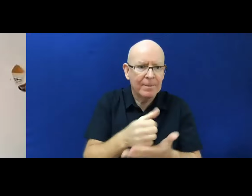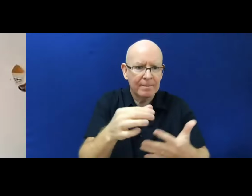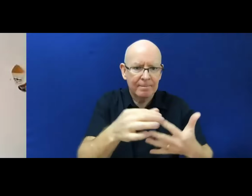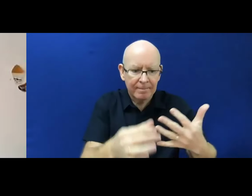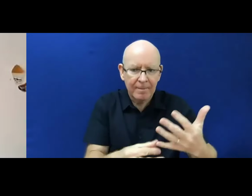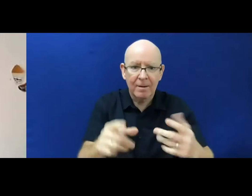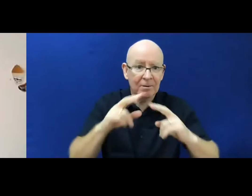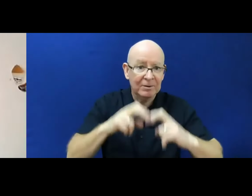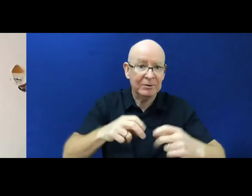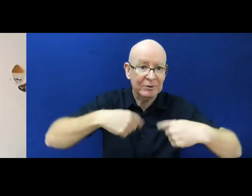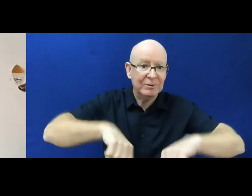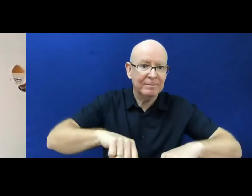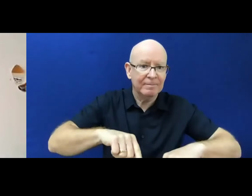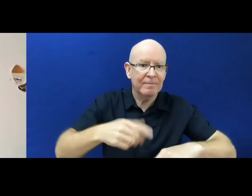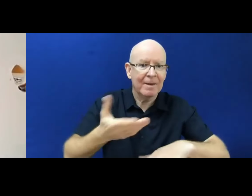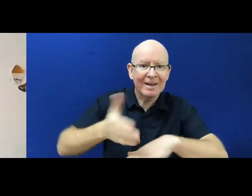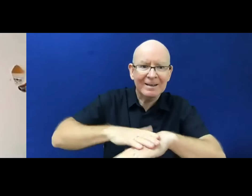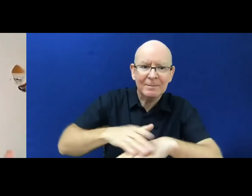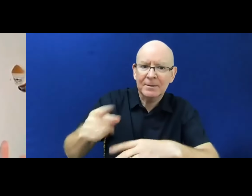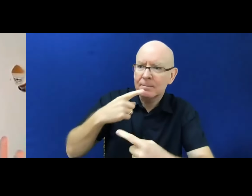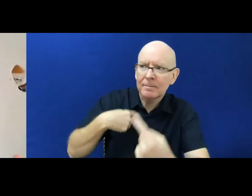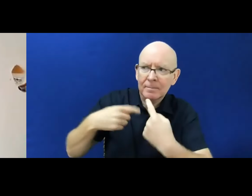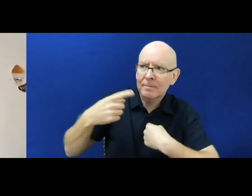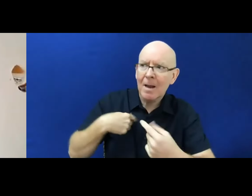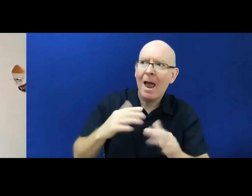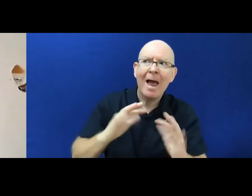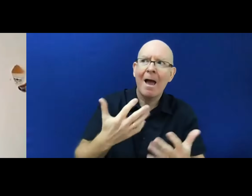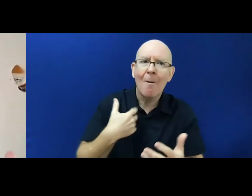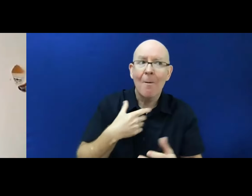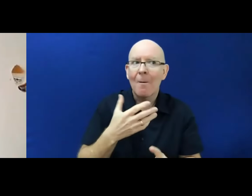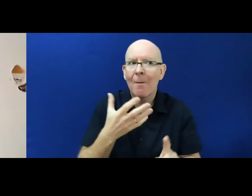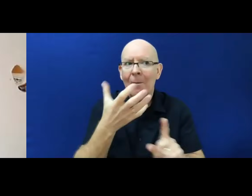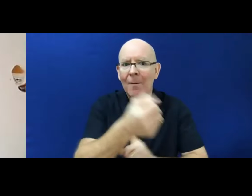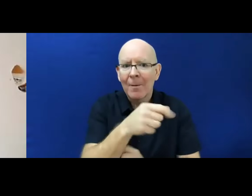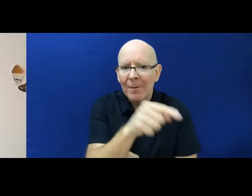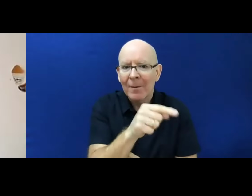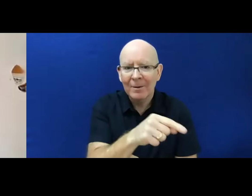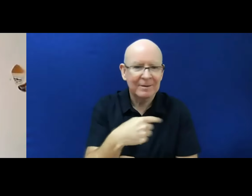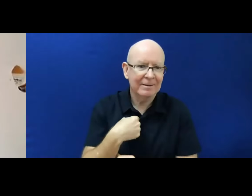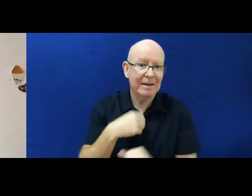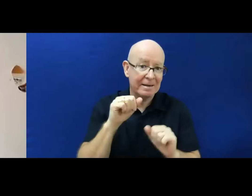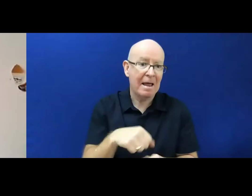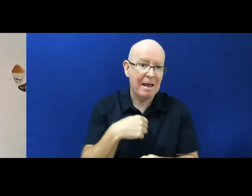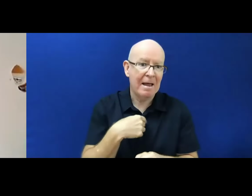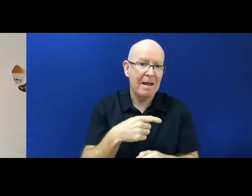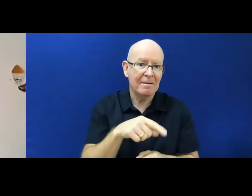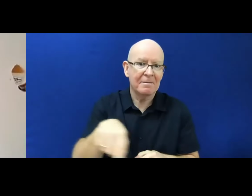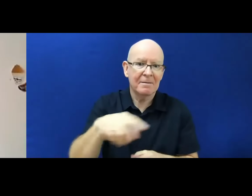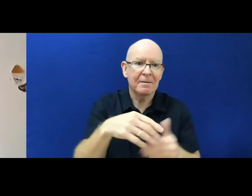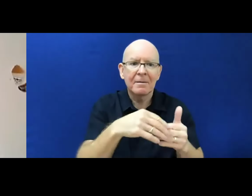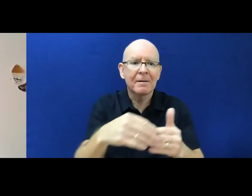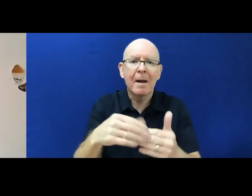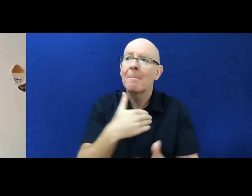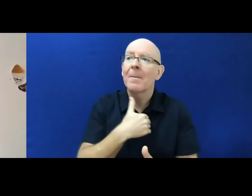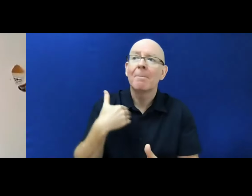because as Professor Degener said, we have our policy priorities. I remember when